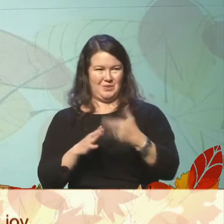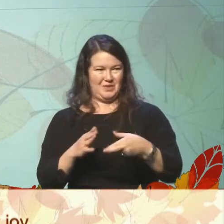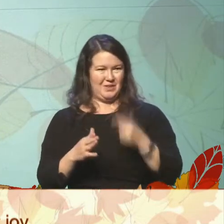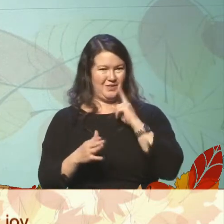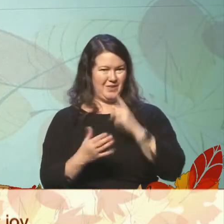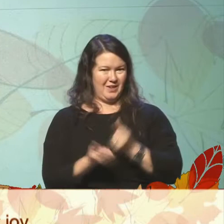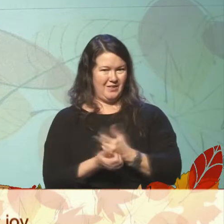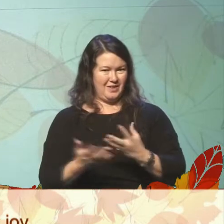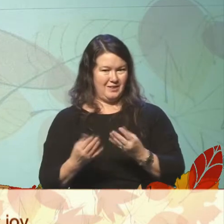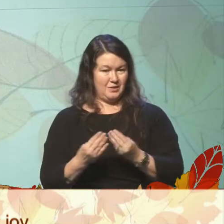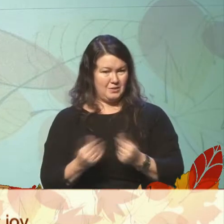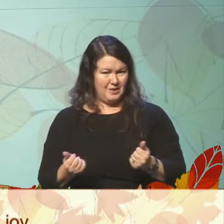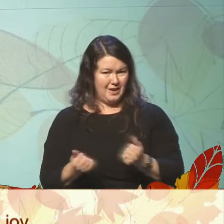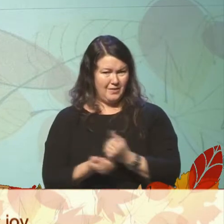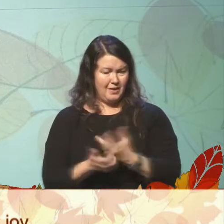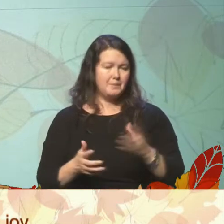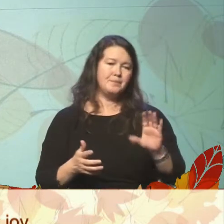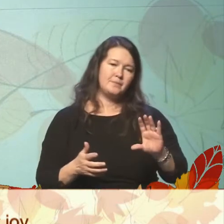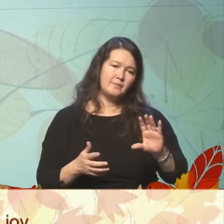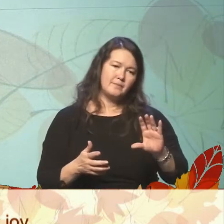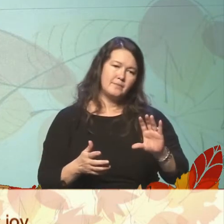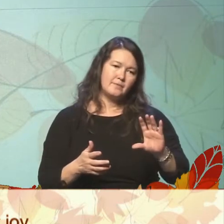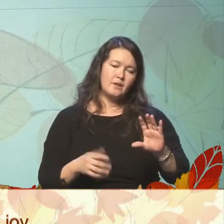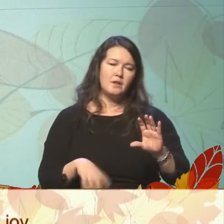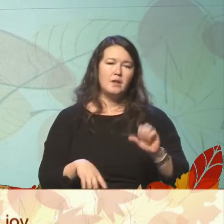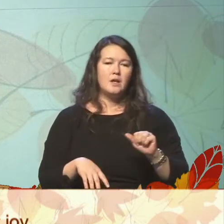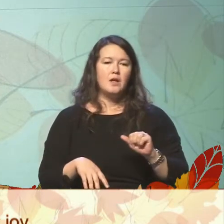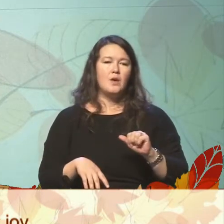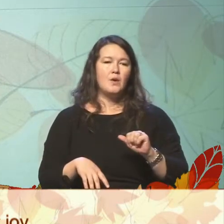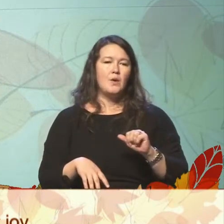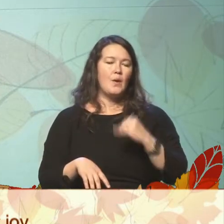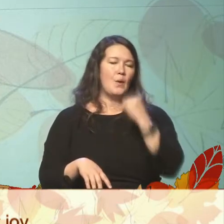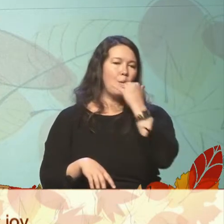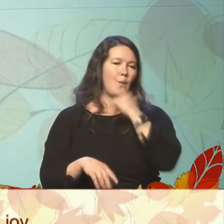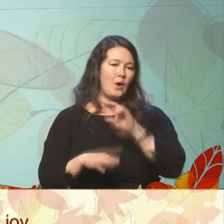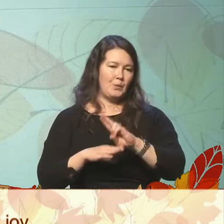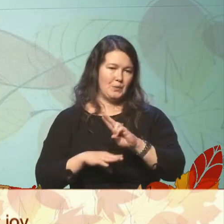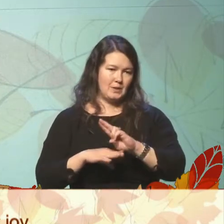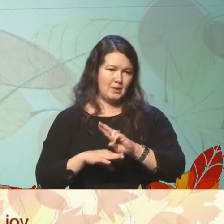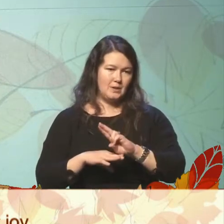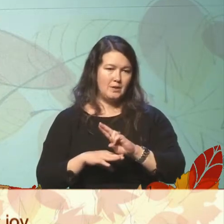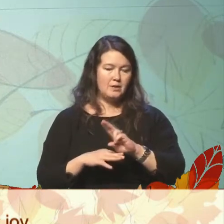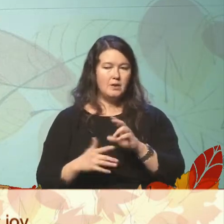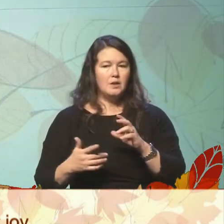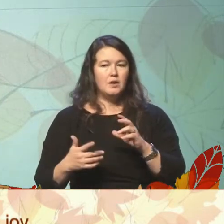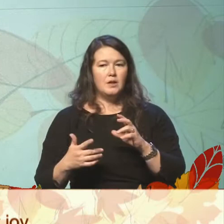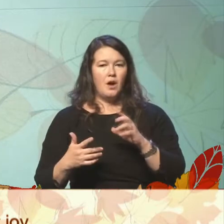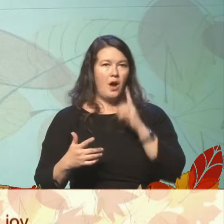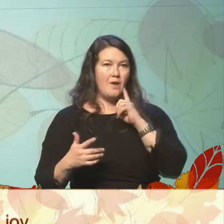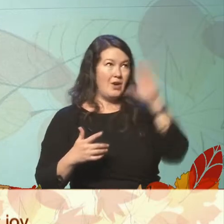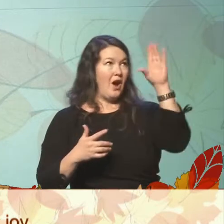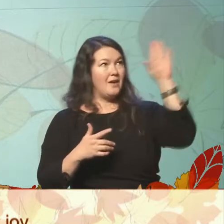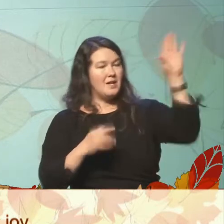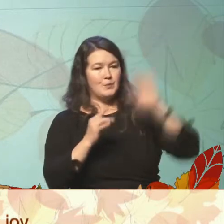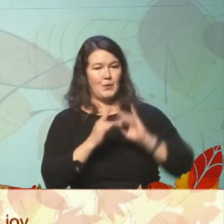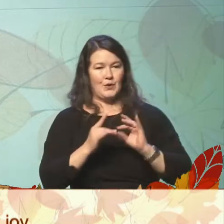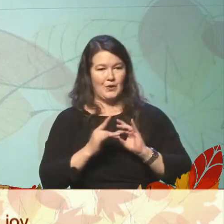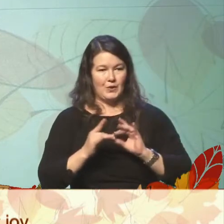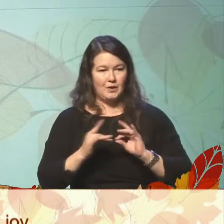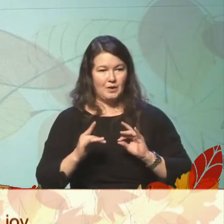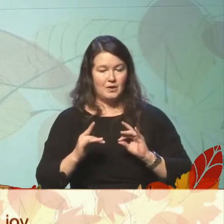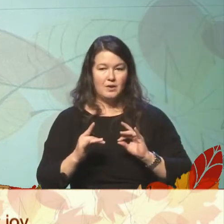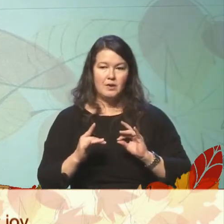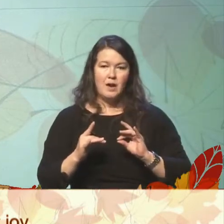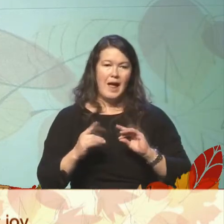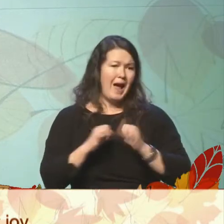say. And it's a misuse and it's abuse of of the word. It's a misuse of, I think, of just recognizing